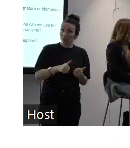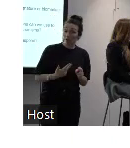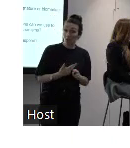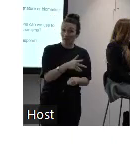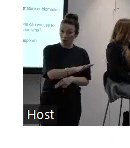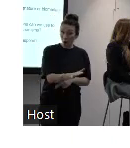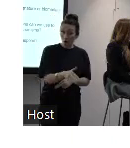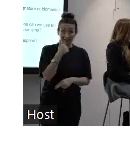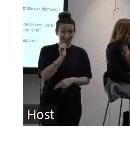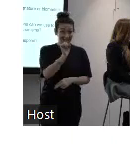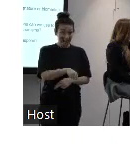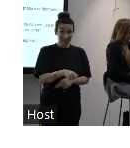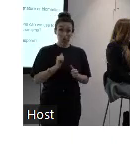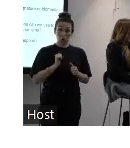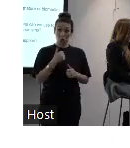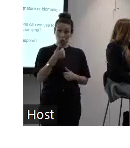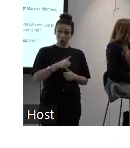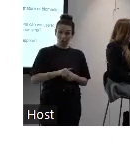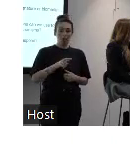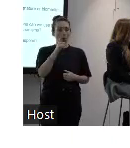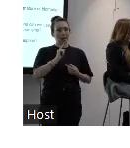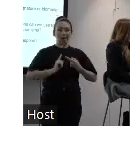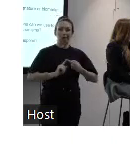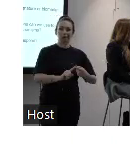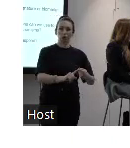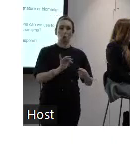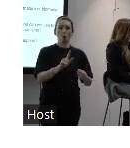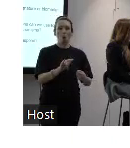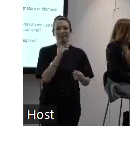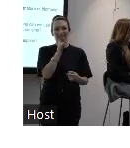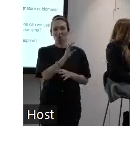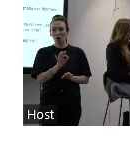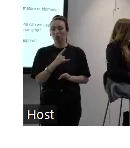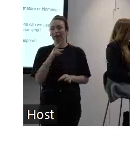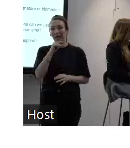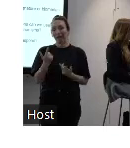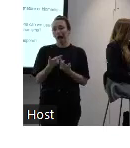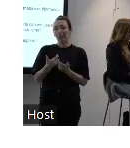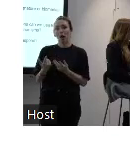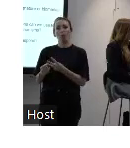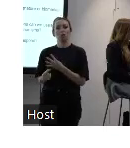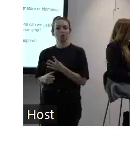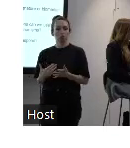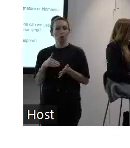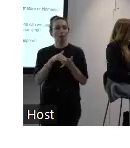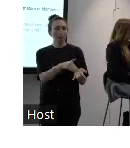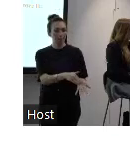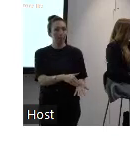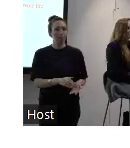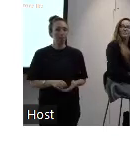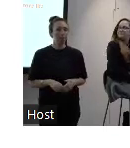that. And if not, what else can we do outside of the conventional box to help these children?